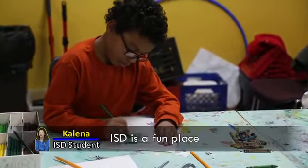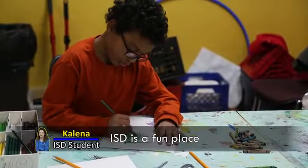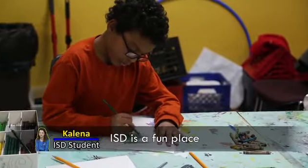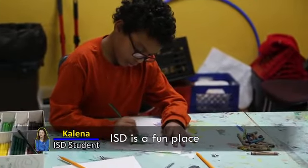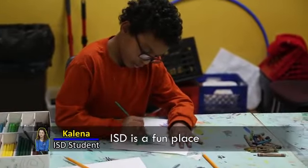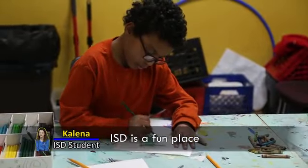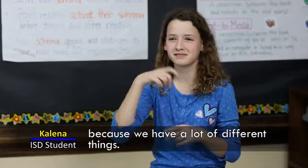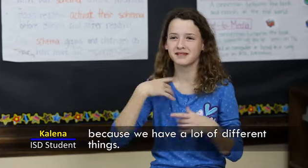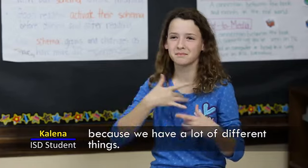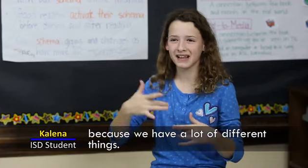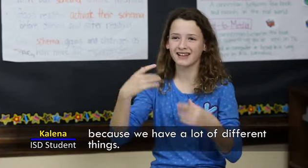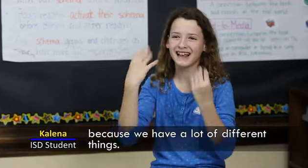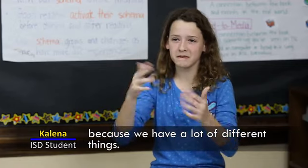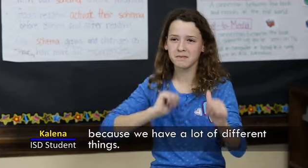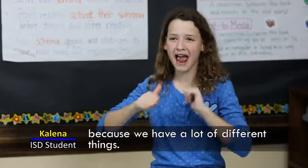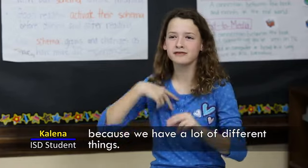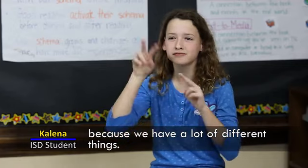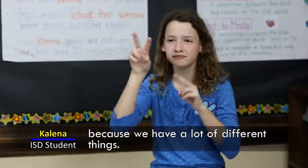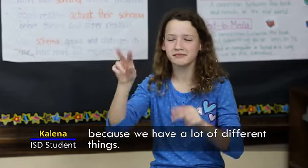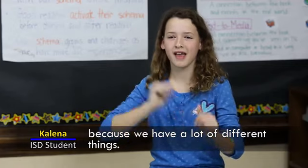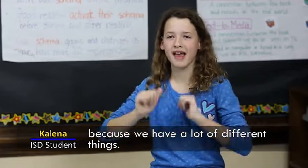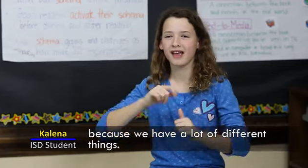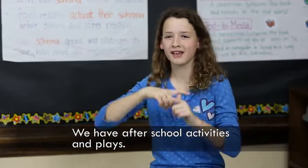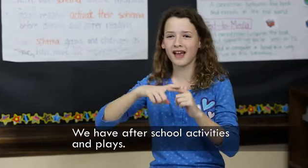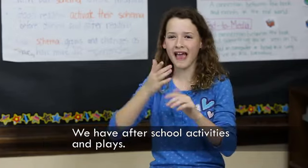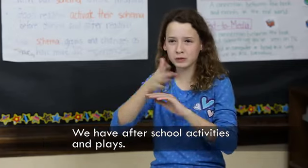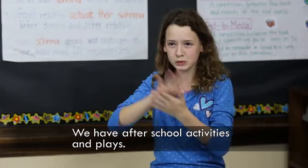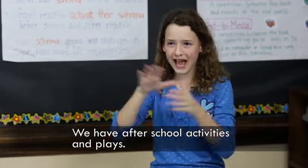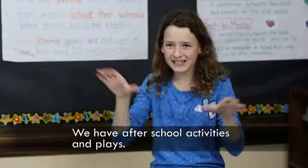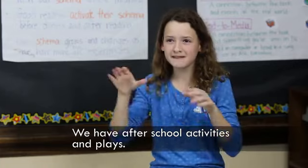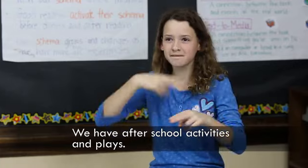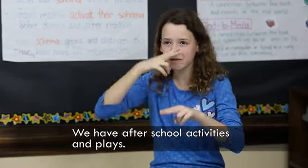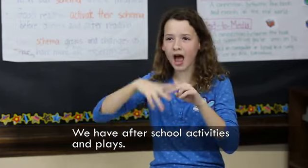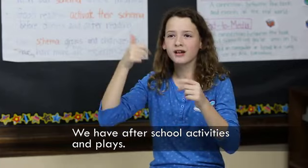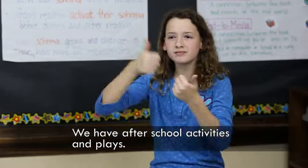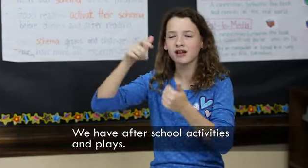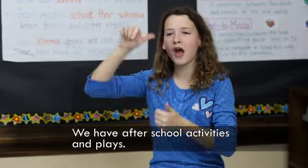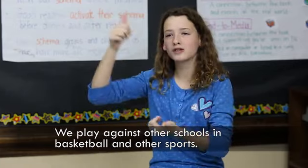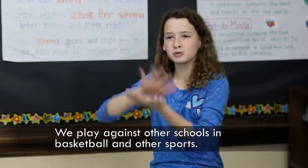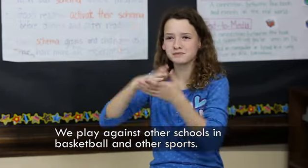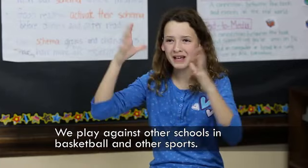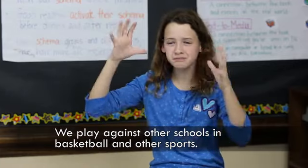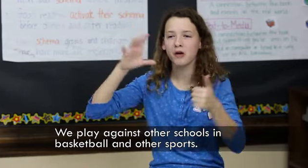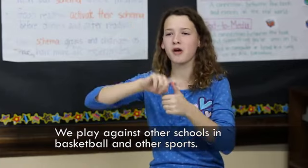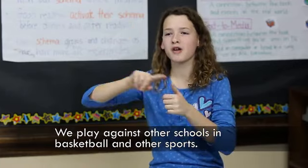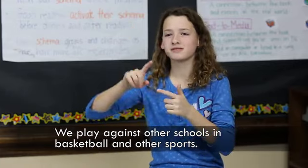ISD is a fun place because we have a lot of different things. We have after-school activities and plays. We play against other schools